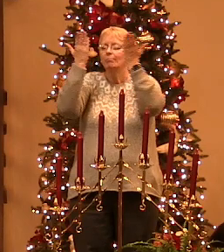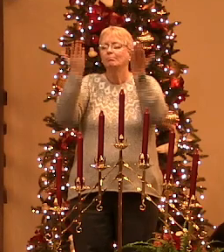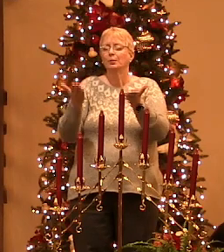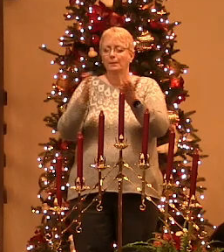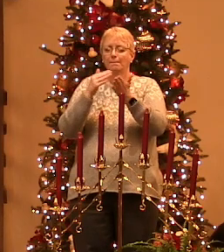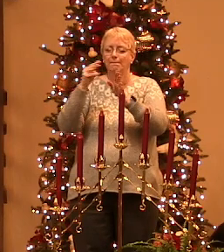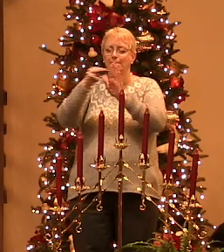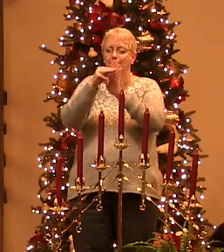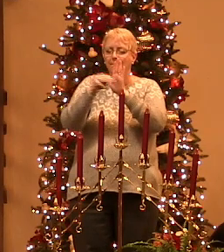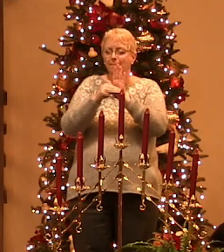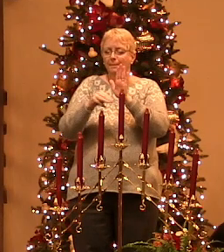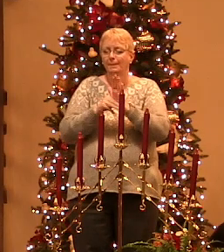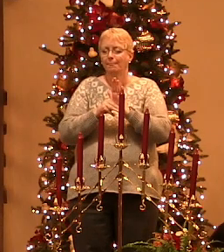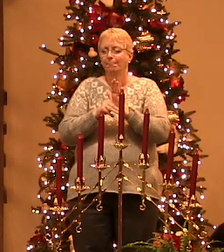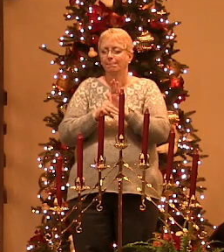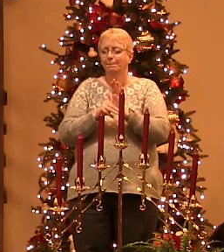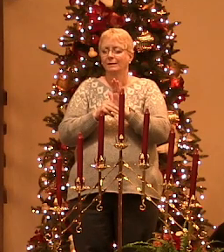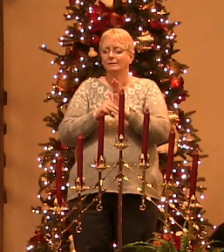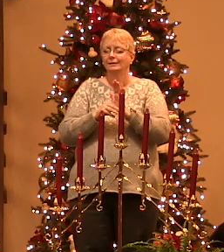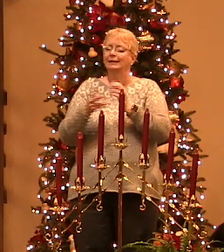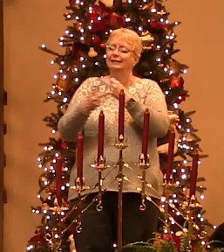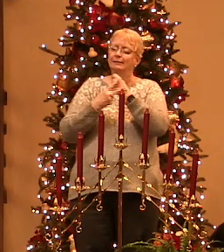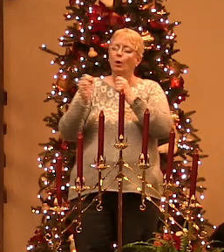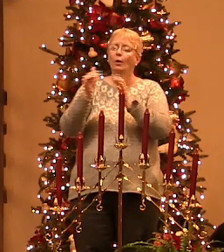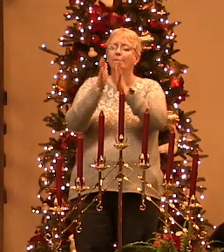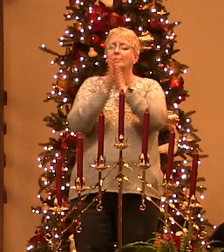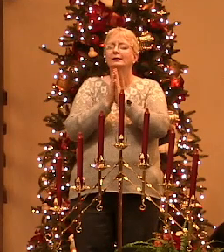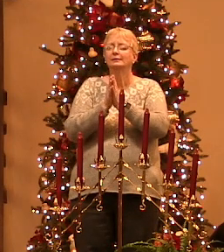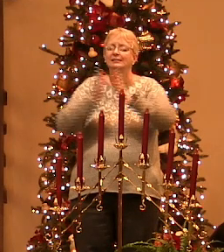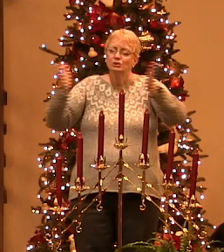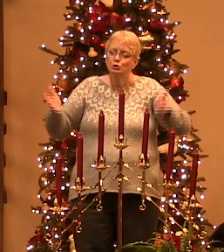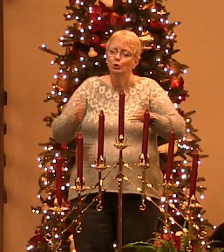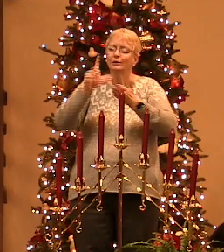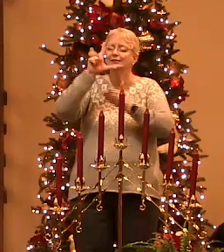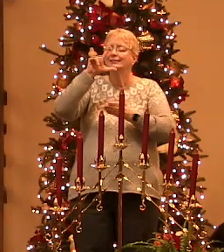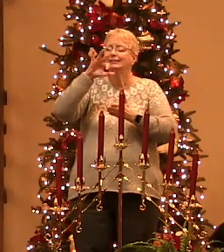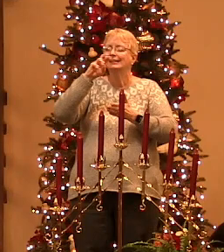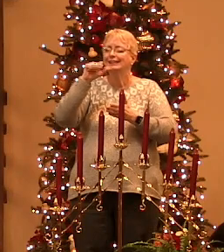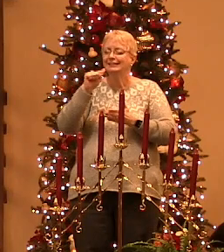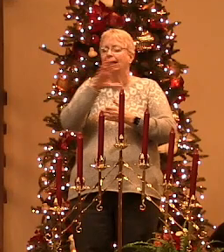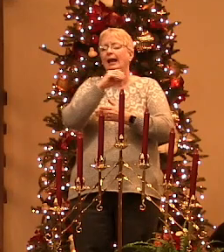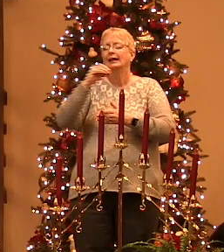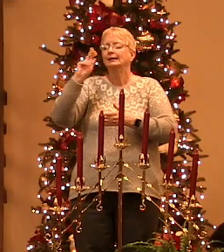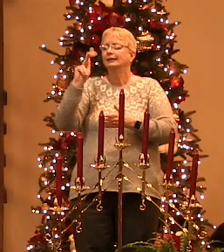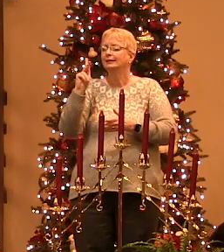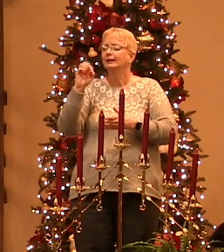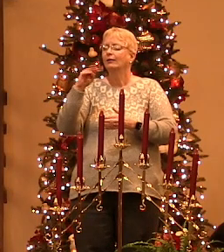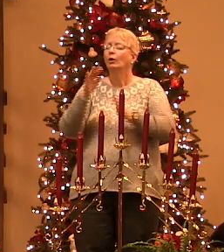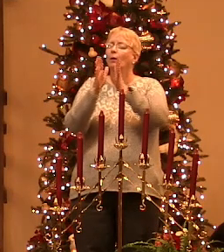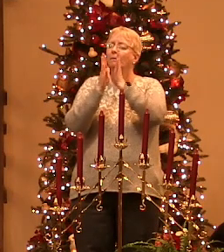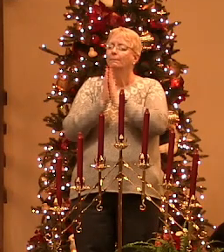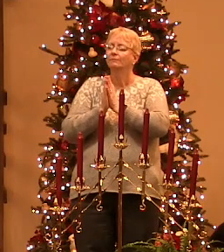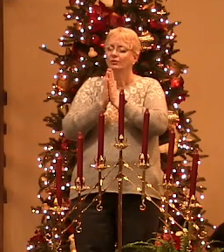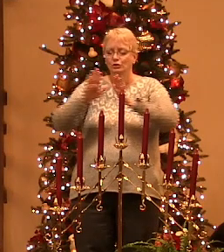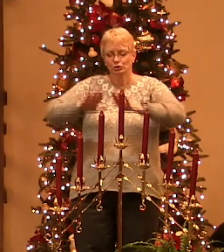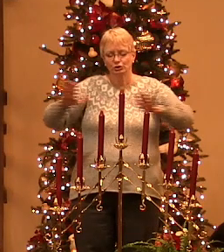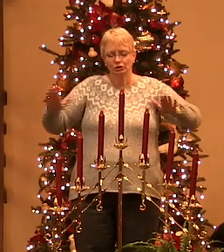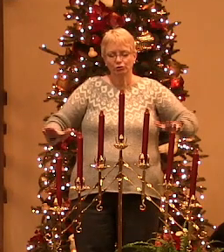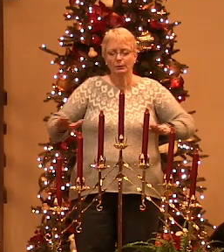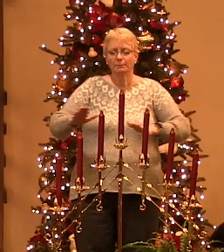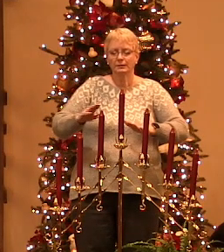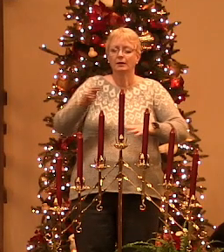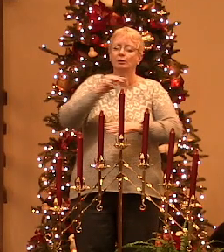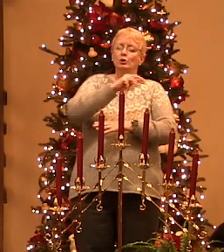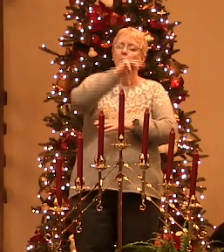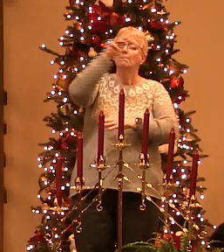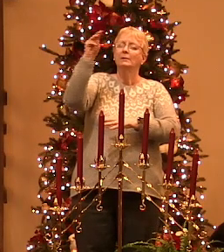of the above, and certainly most of all through prayer. Encourage Lisa Fink, encourage Carl, encourage your family. We pray for next week's children's program. Be